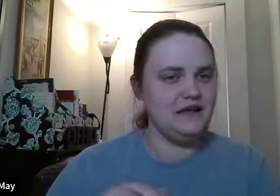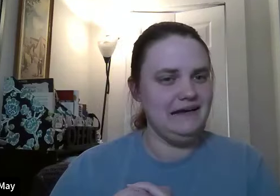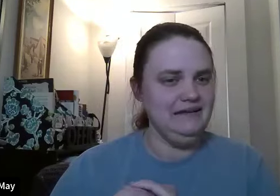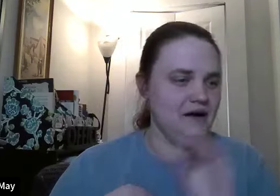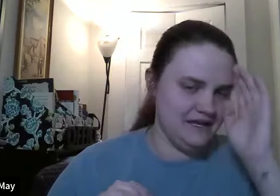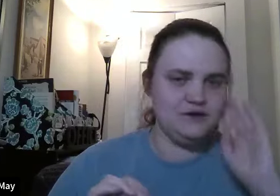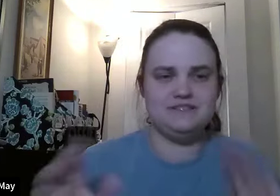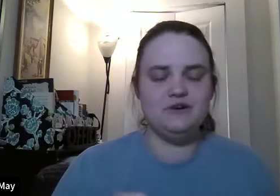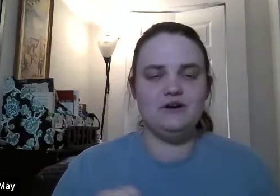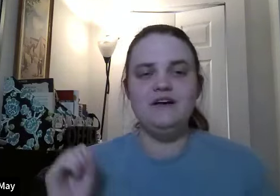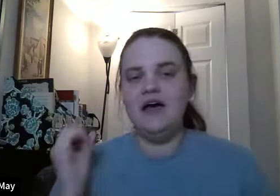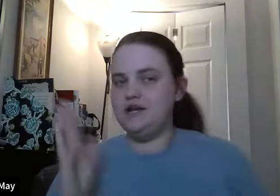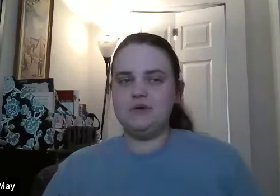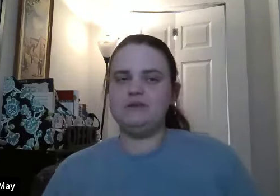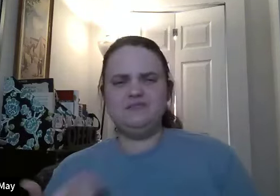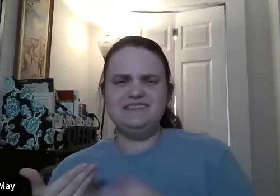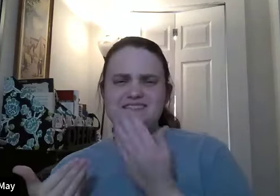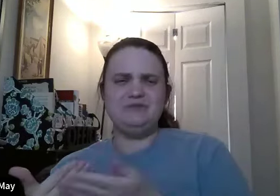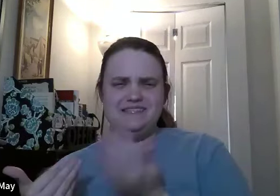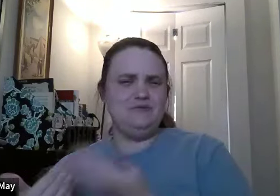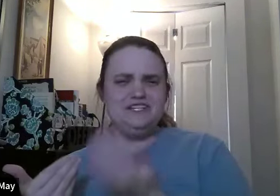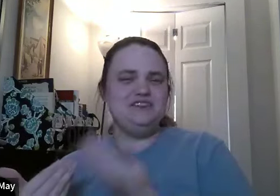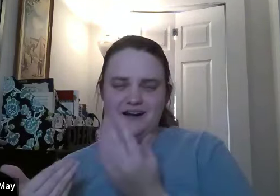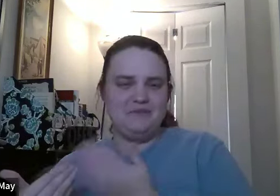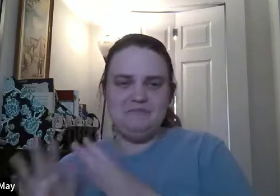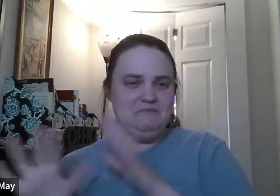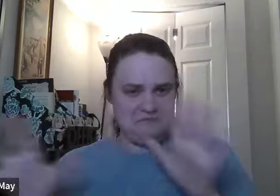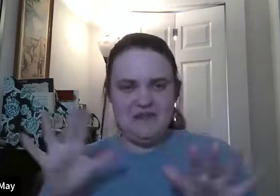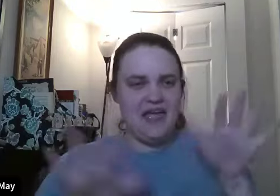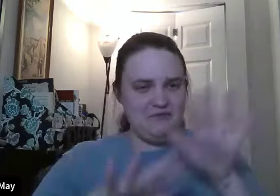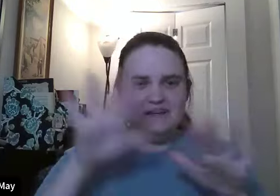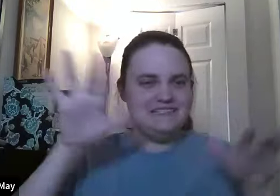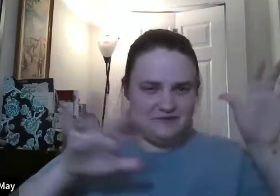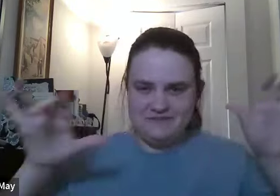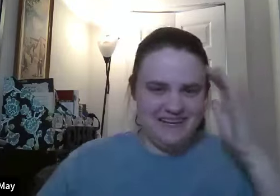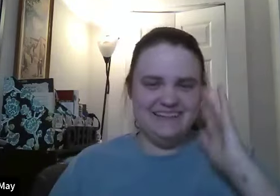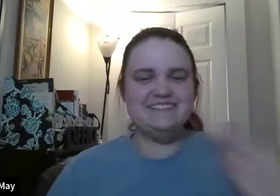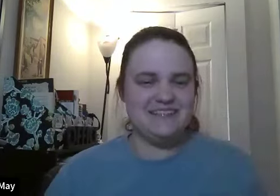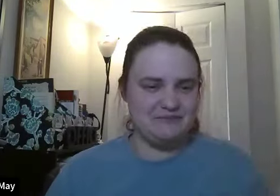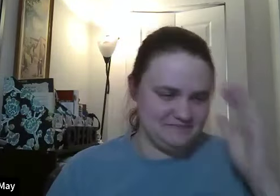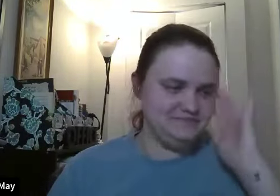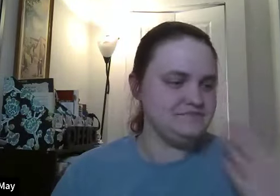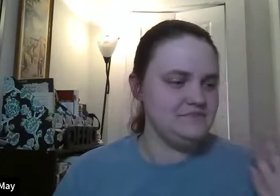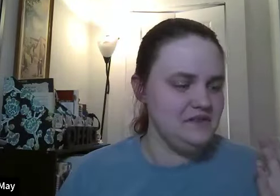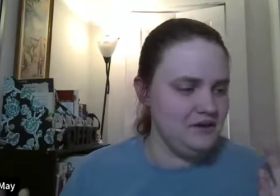like, oh, I get it. Or some of y'all, I know, are probably like, oh, this is so easy. What is she talking about? Everyone is different. So,